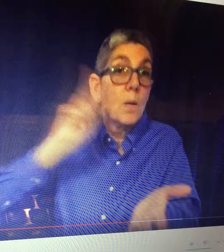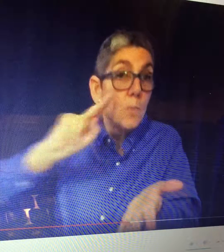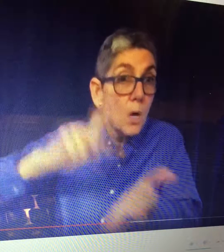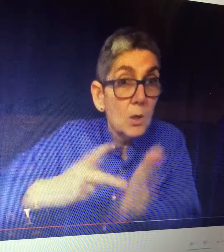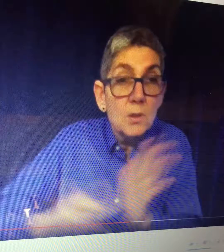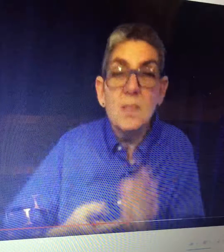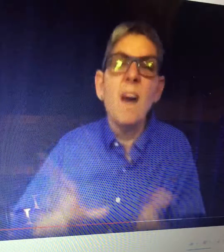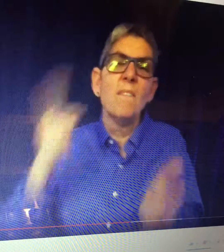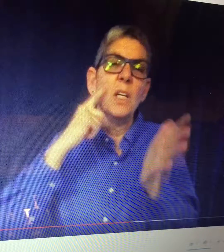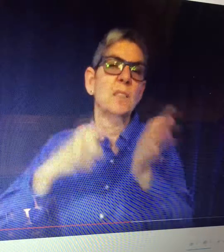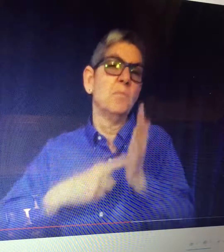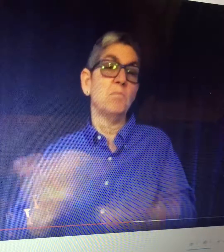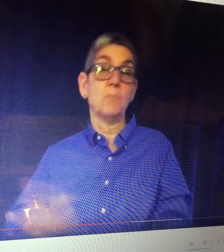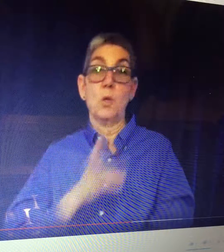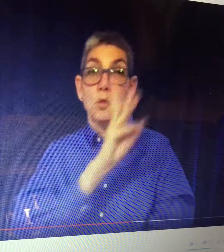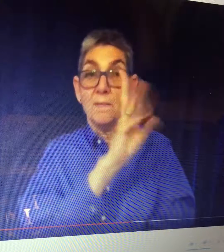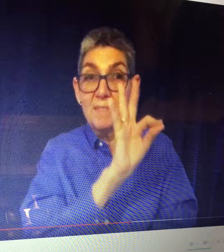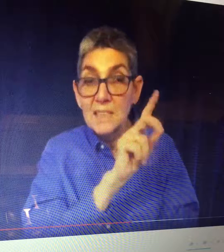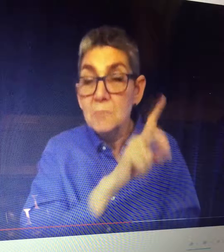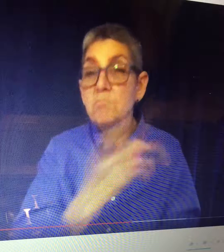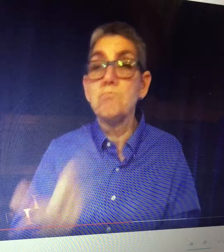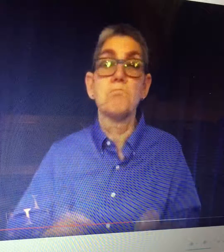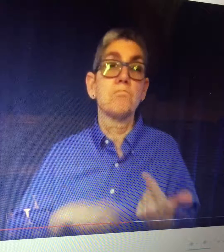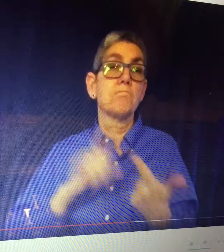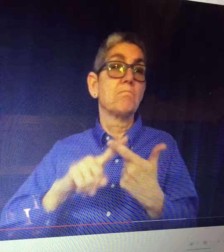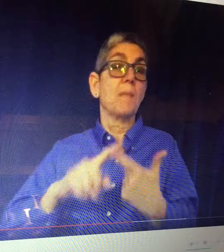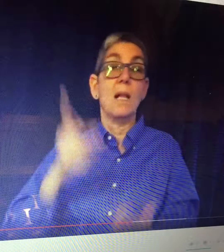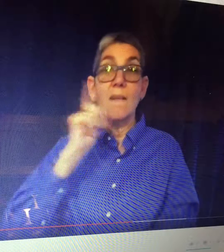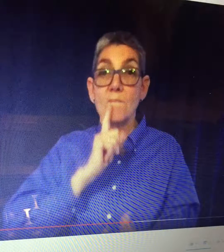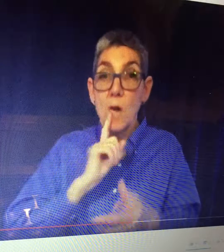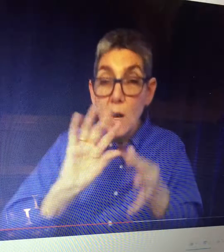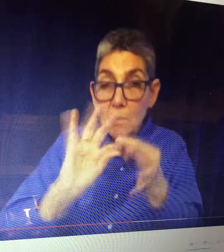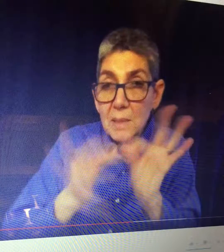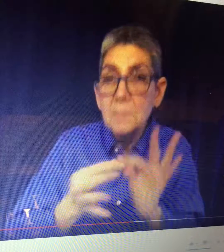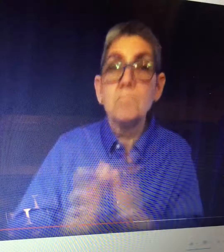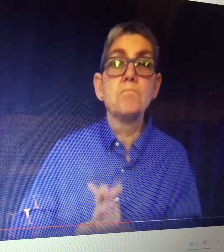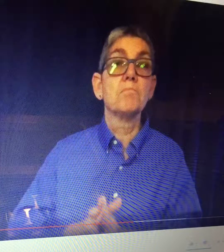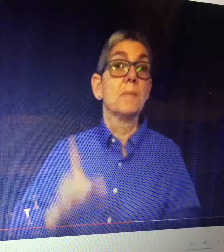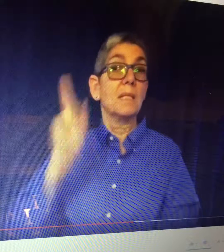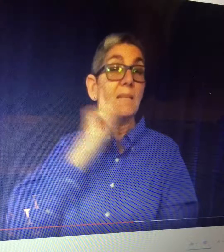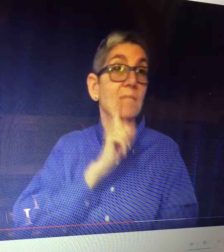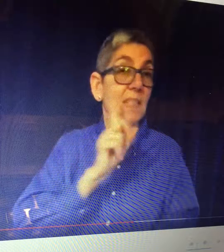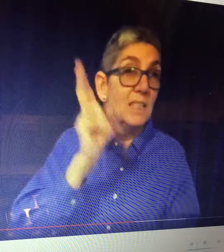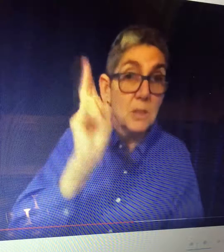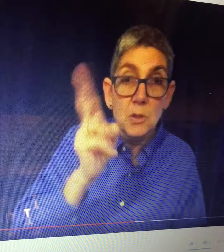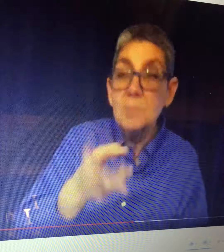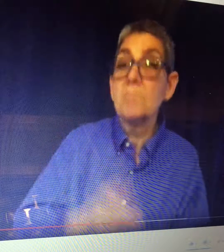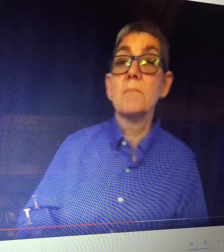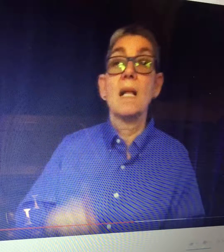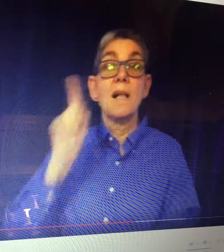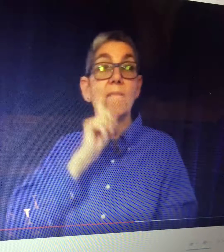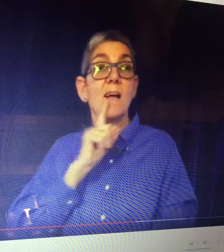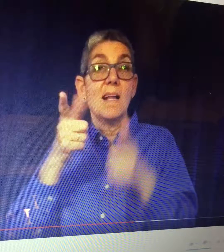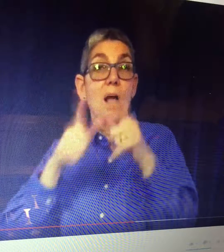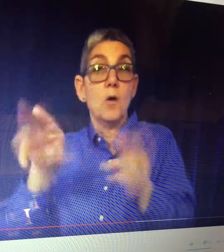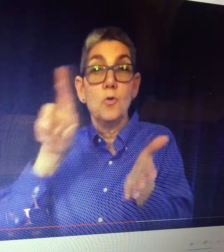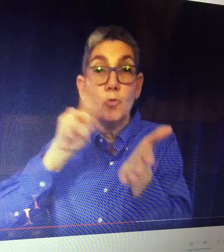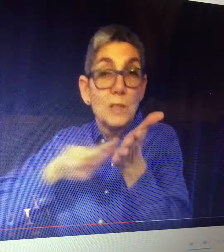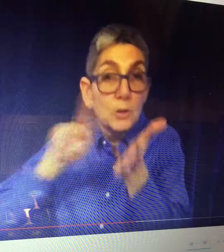gesturing. There's the topics, they have meanings, and I can show you some different things. As a deaf interpreter or hard